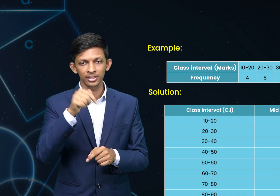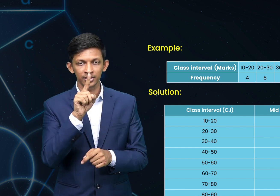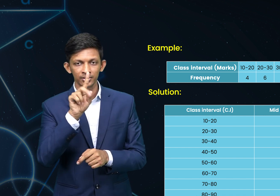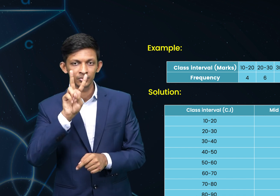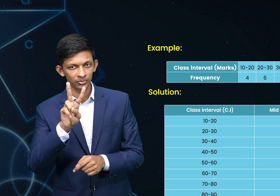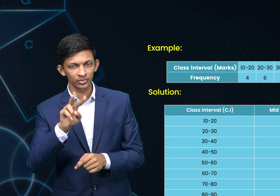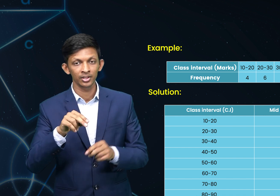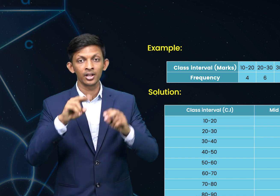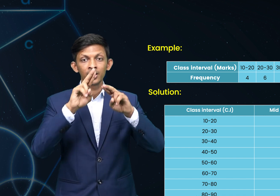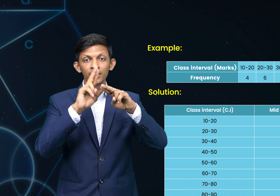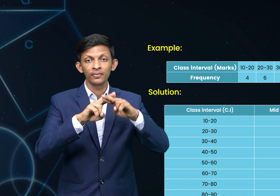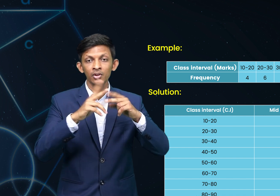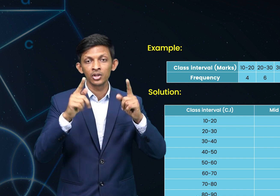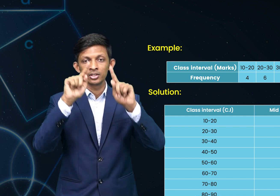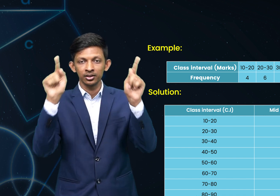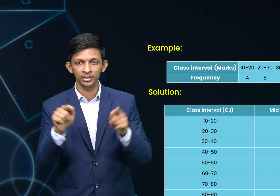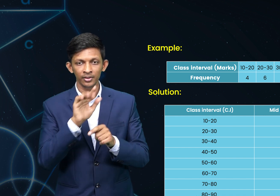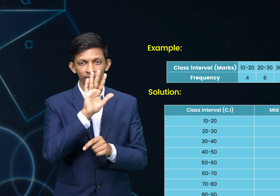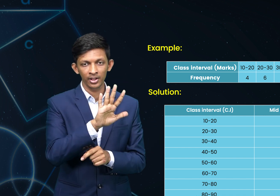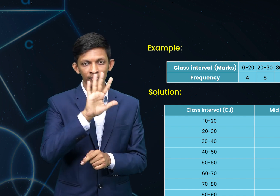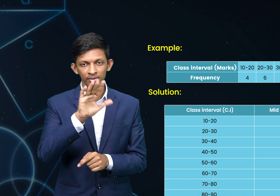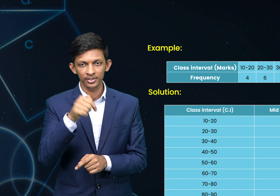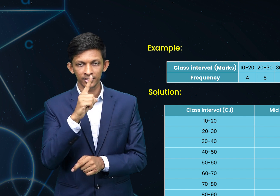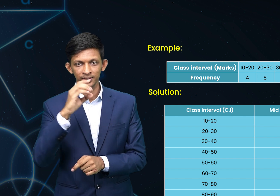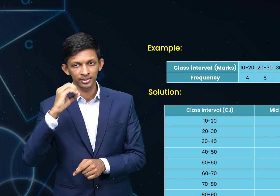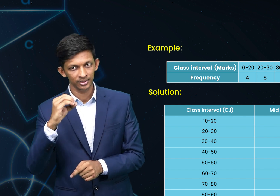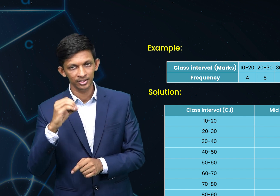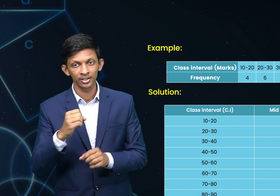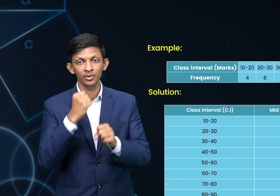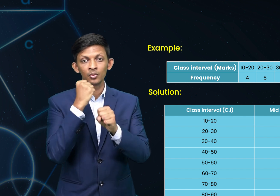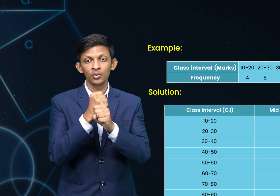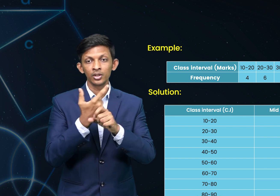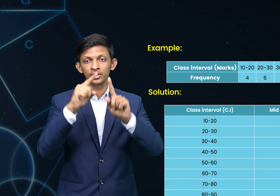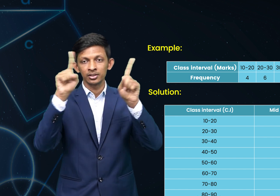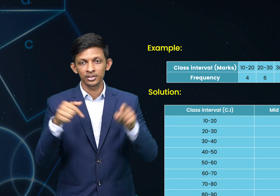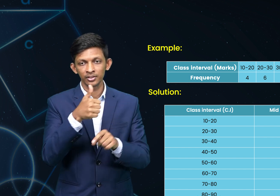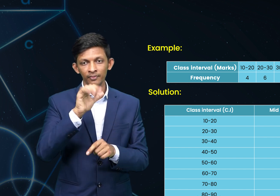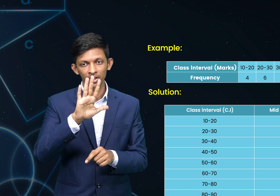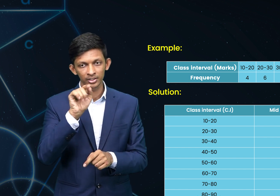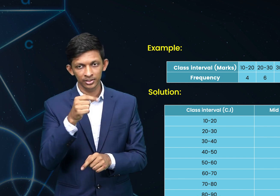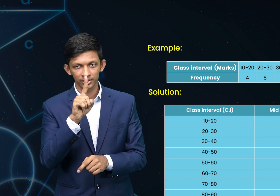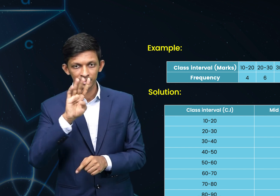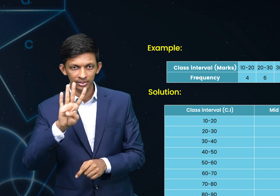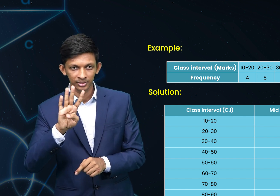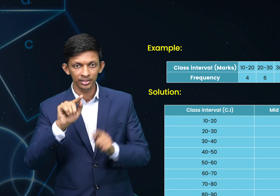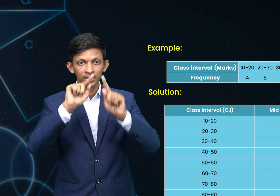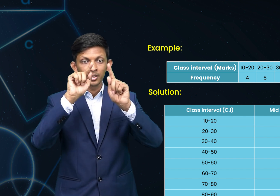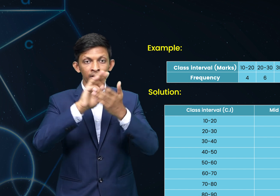12, F 55, 10, G 65, 14,